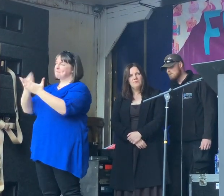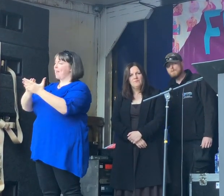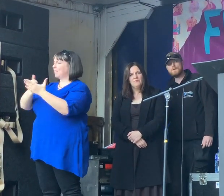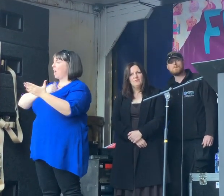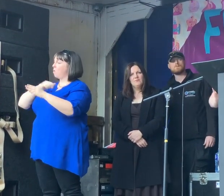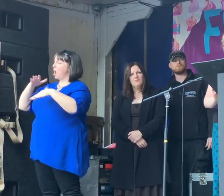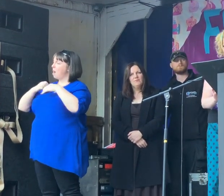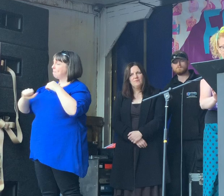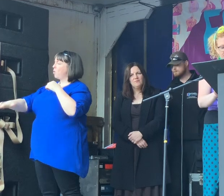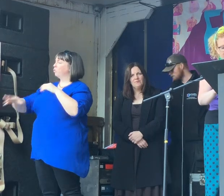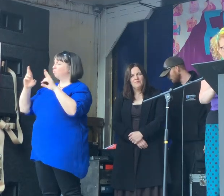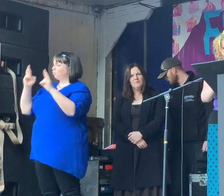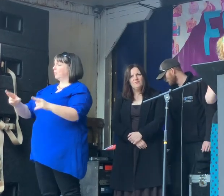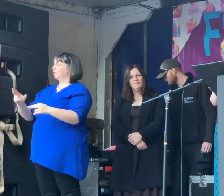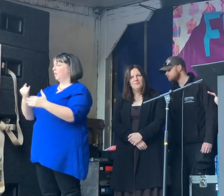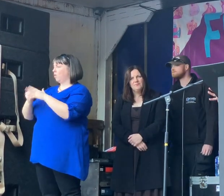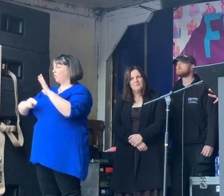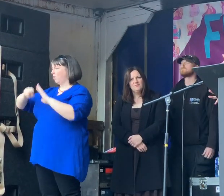abortion rights.